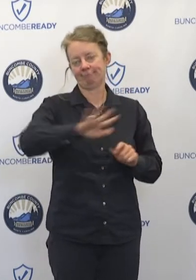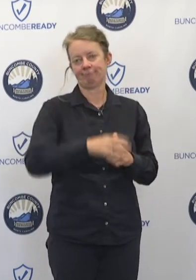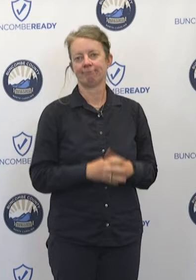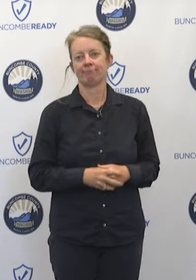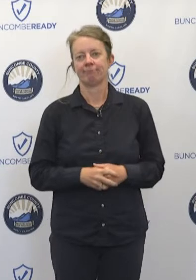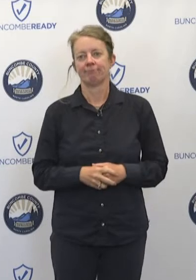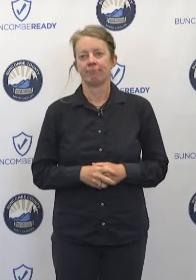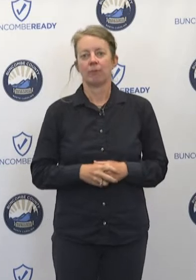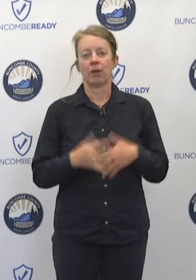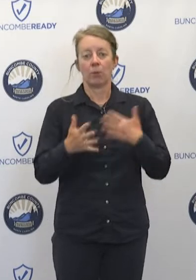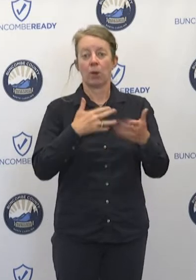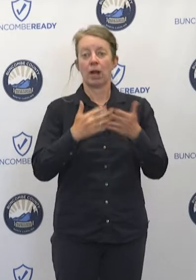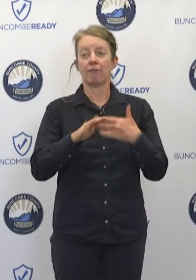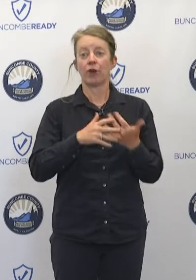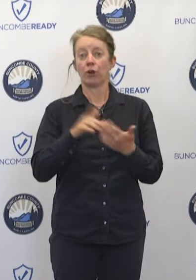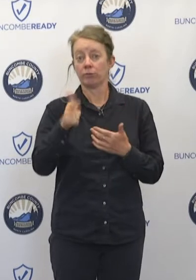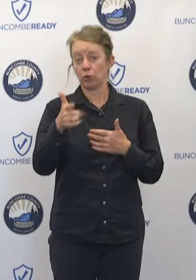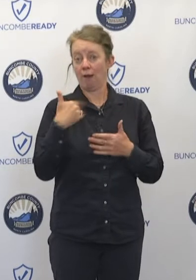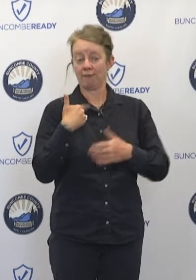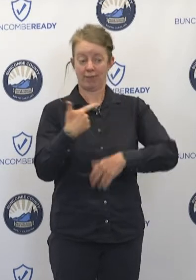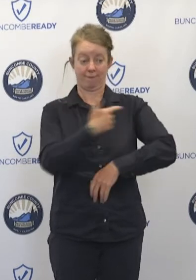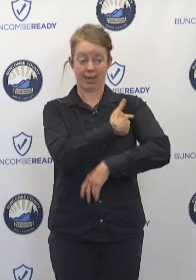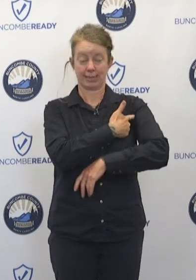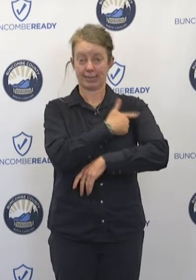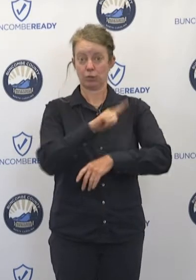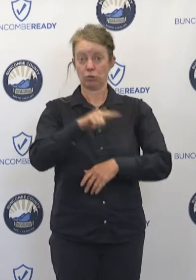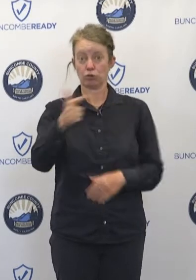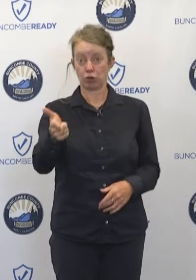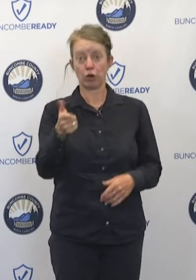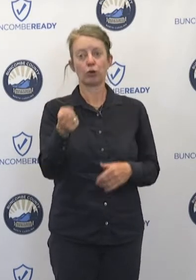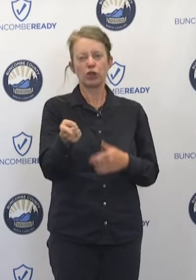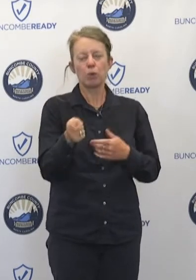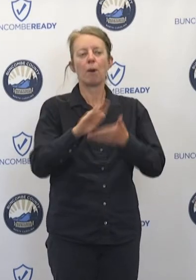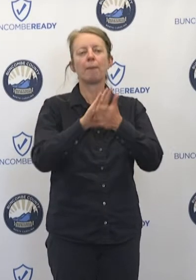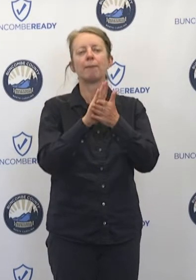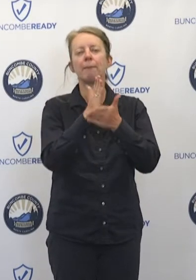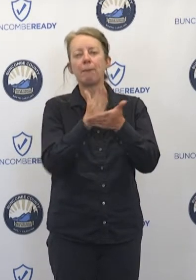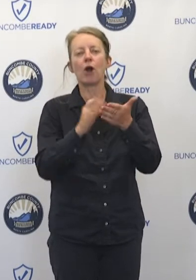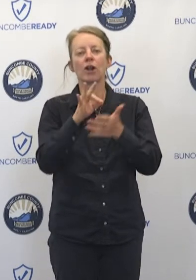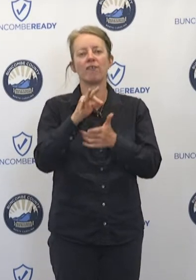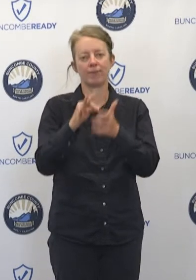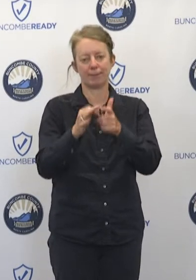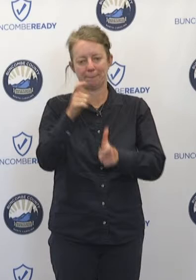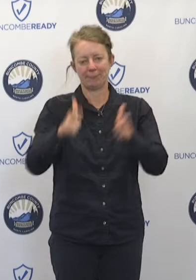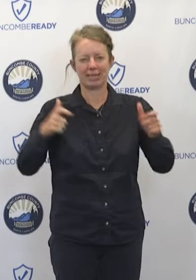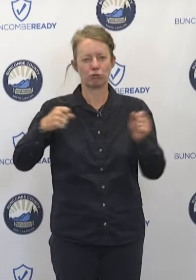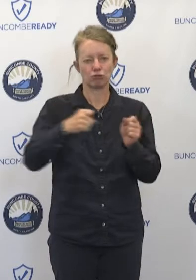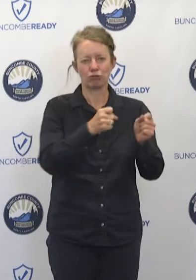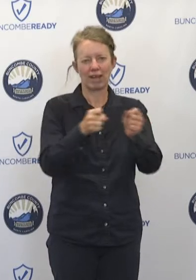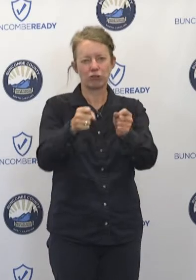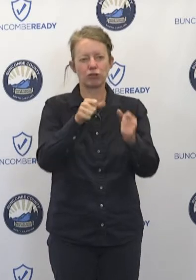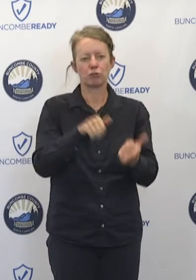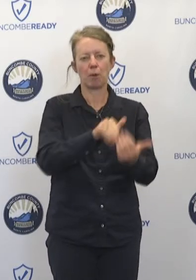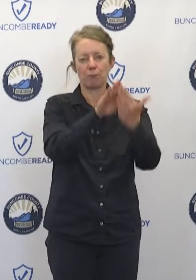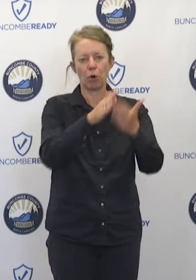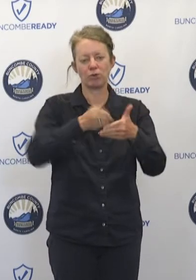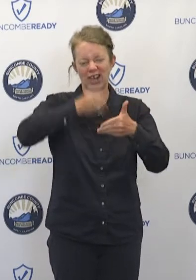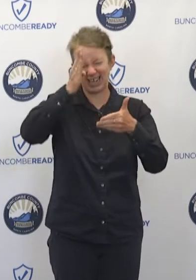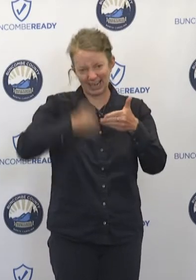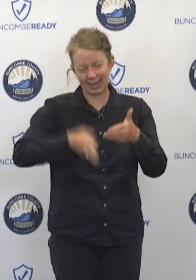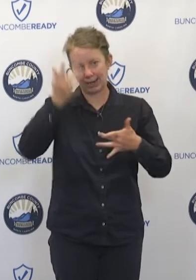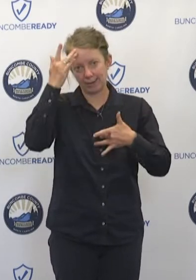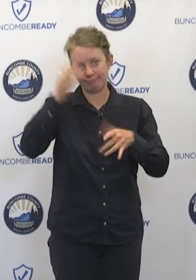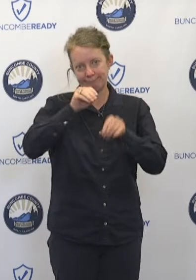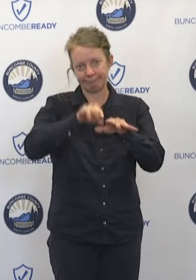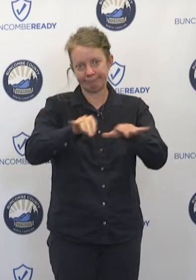And when you get your vaccine that is available to you, you will be part of a vital strategy to end this pandemic and begin to return